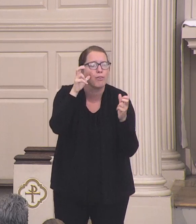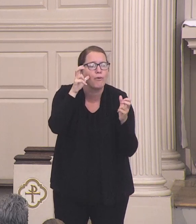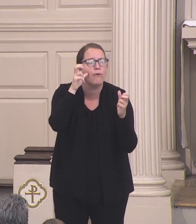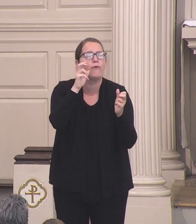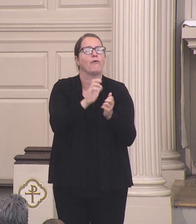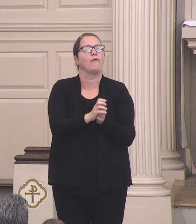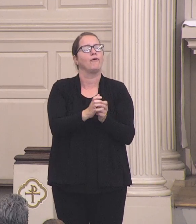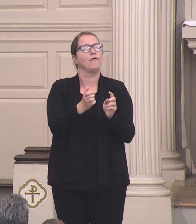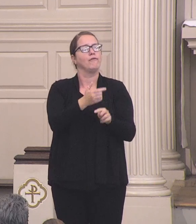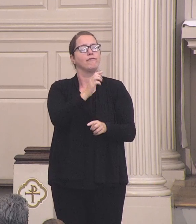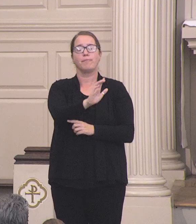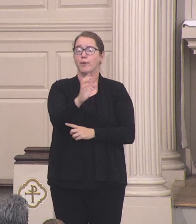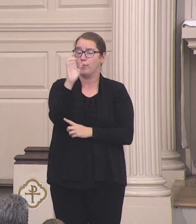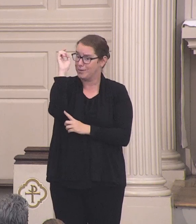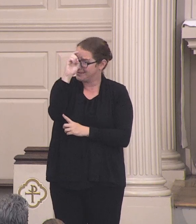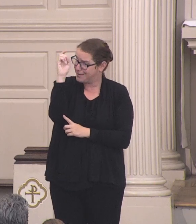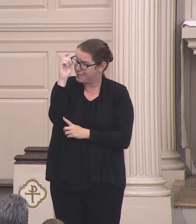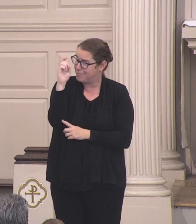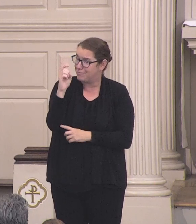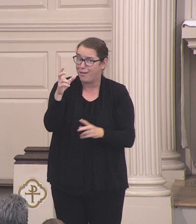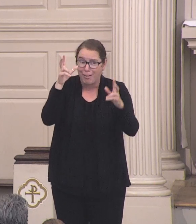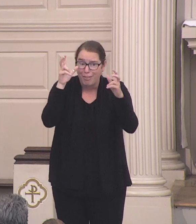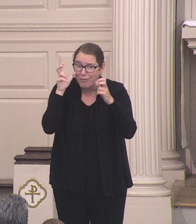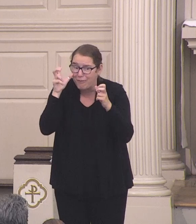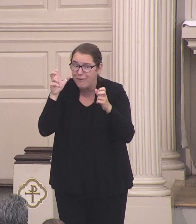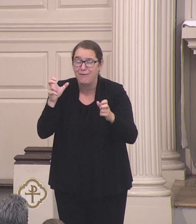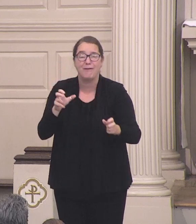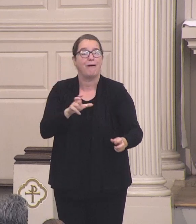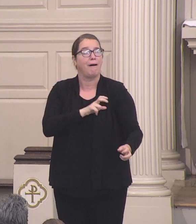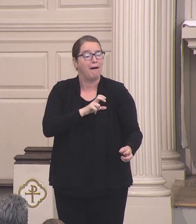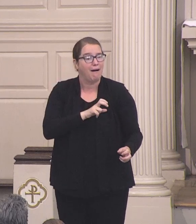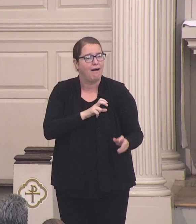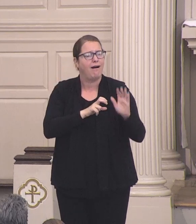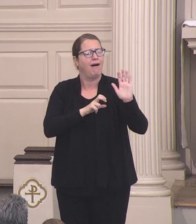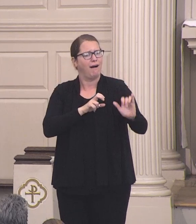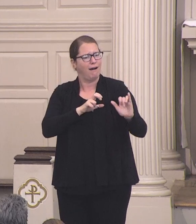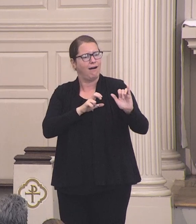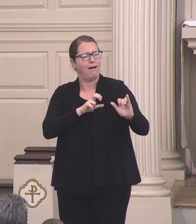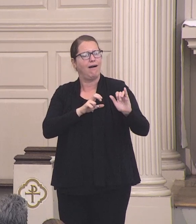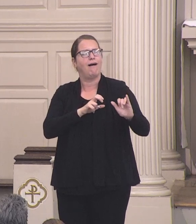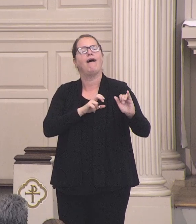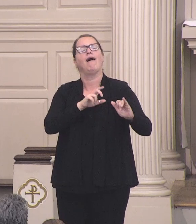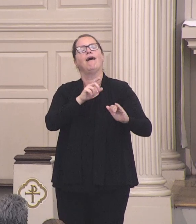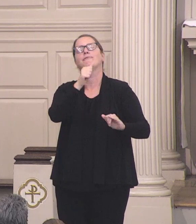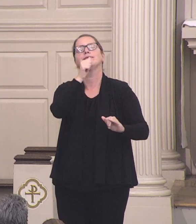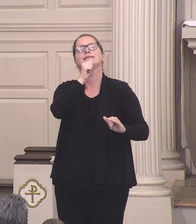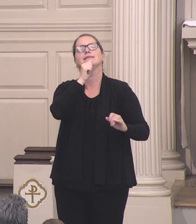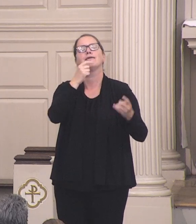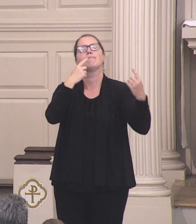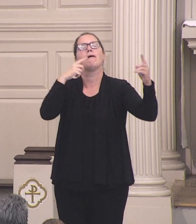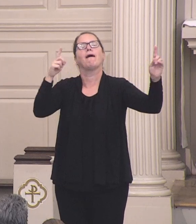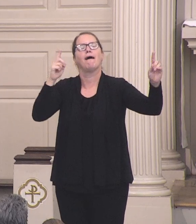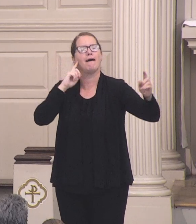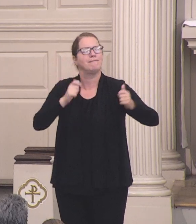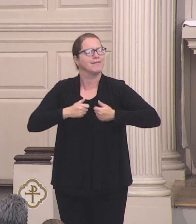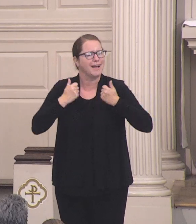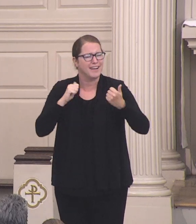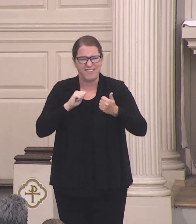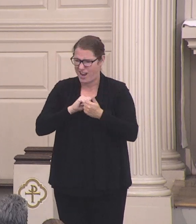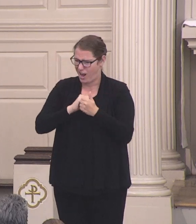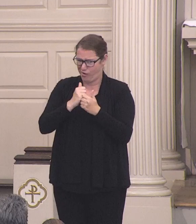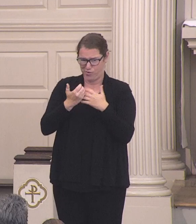wisdom, to learn the secret of life. How do you go through life? How to